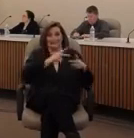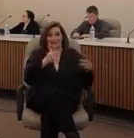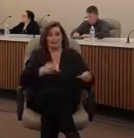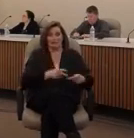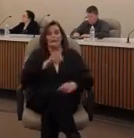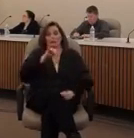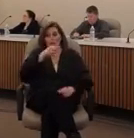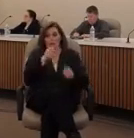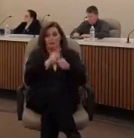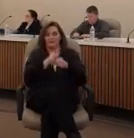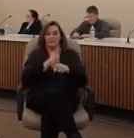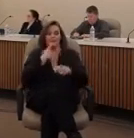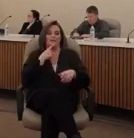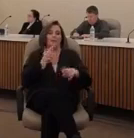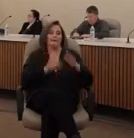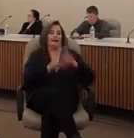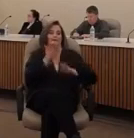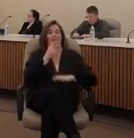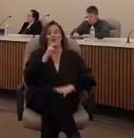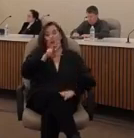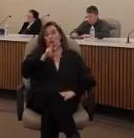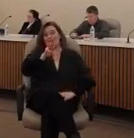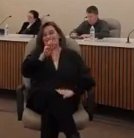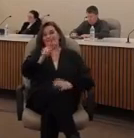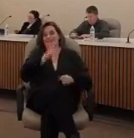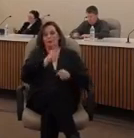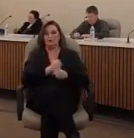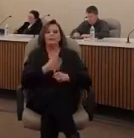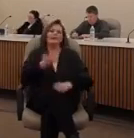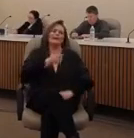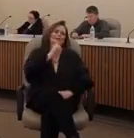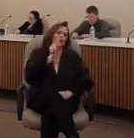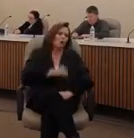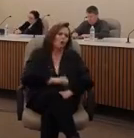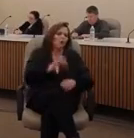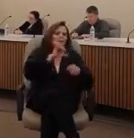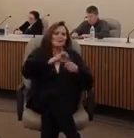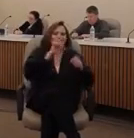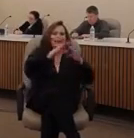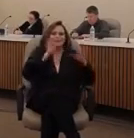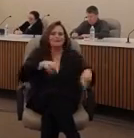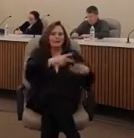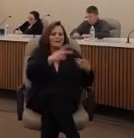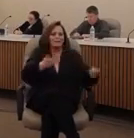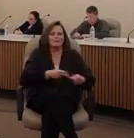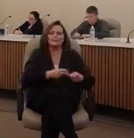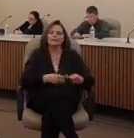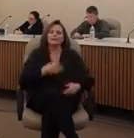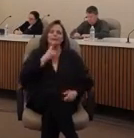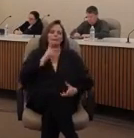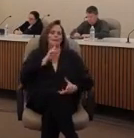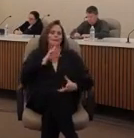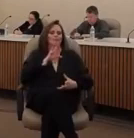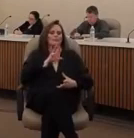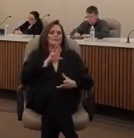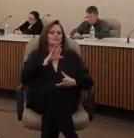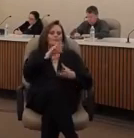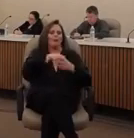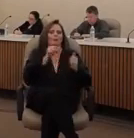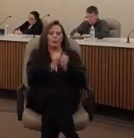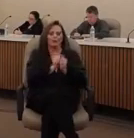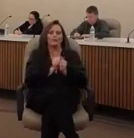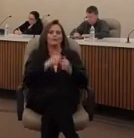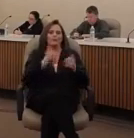years. This is a very old gas station location. It's really been part of the neighborhood for many, many years. It